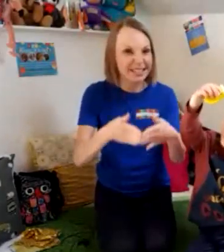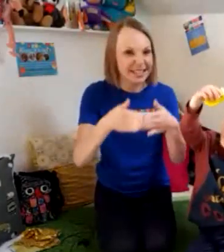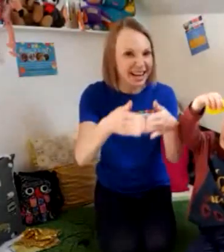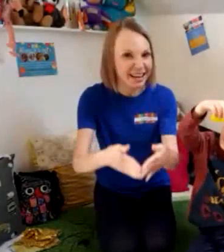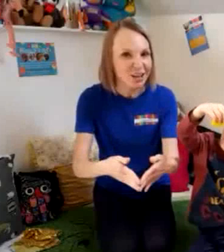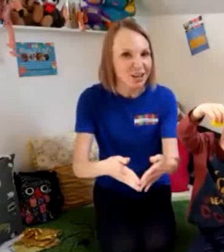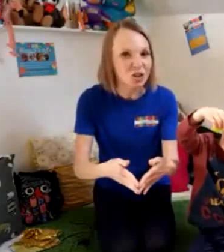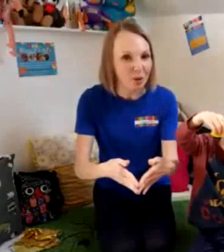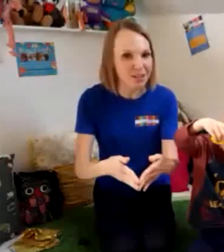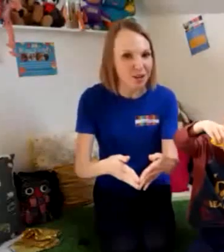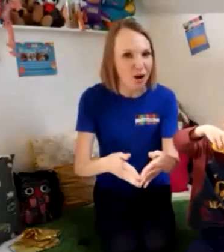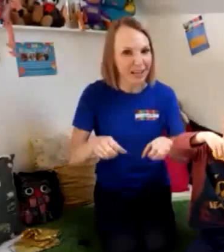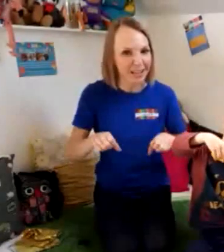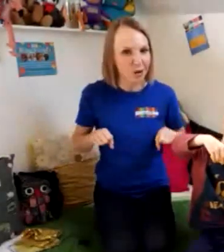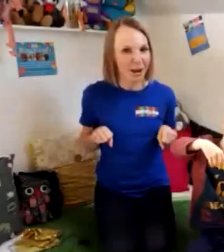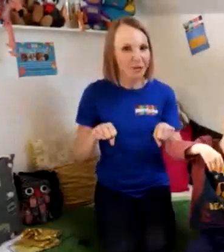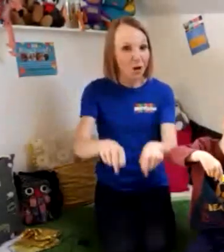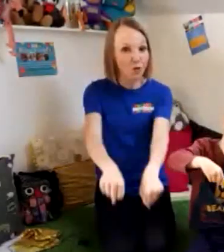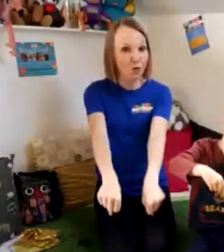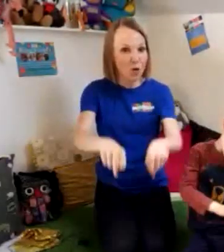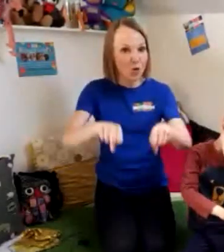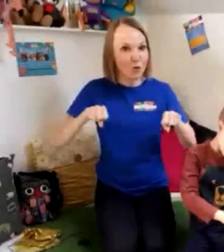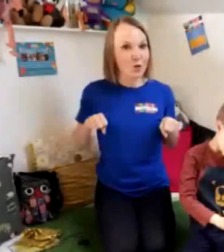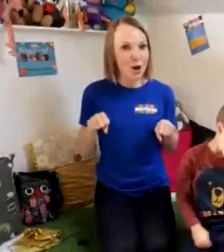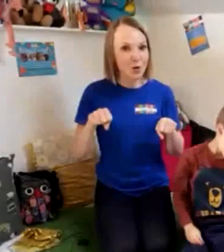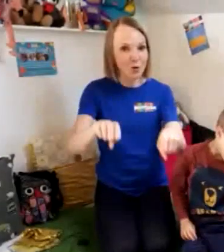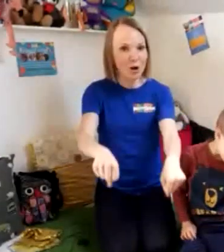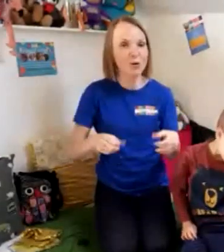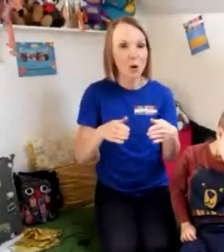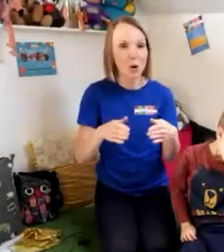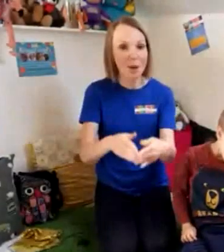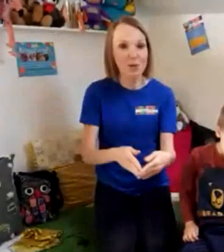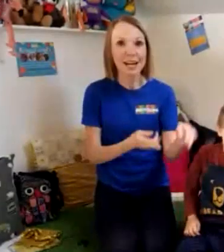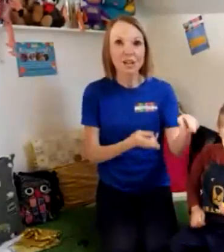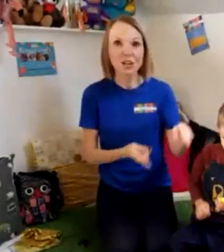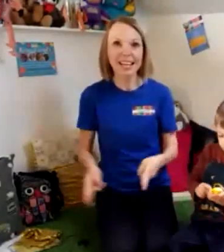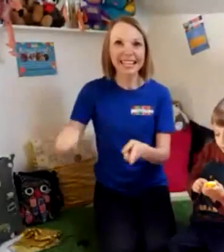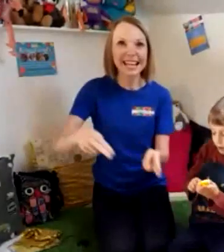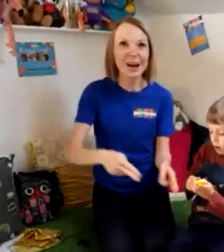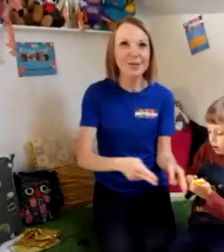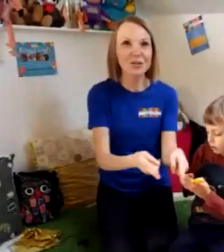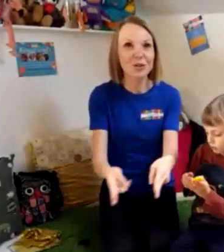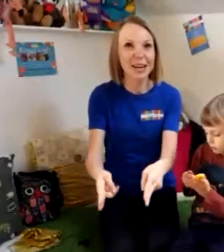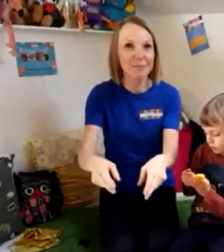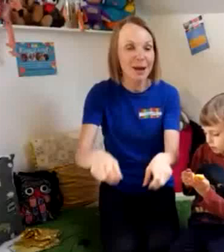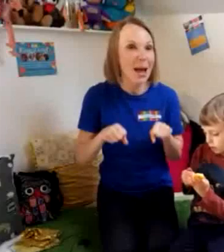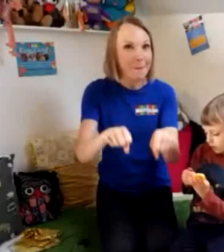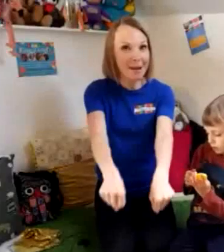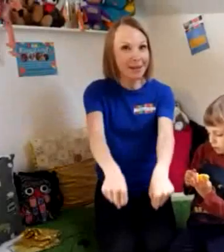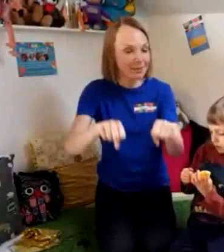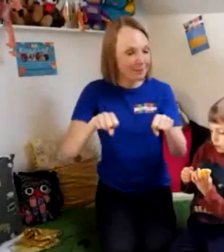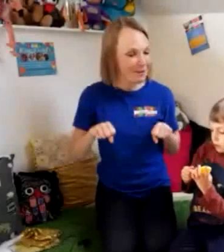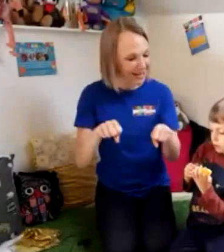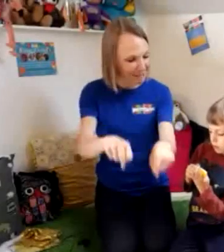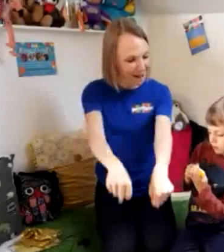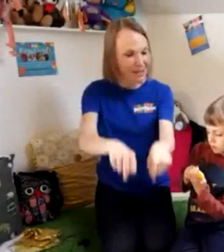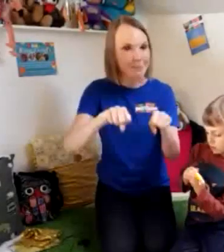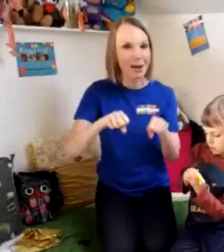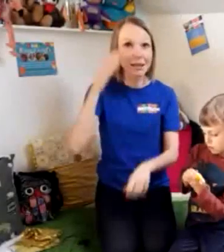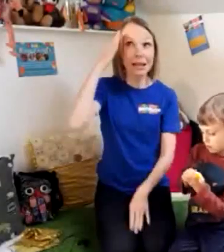it? Shall we start off with a little bit of row, row, row your boat gently down the stream? Merrily, merrily, merrily, merrily, life